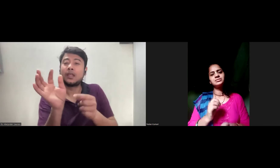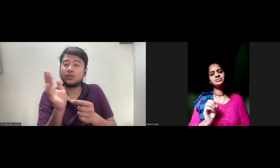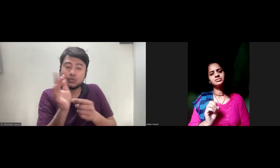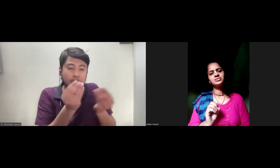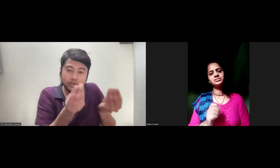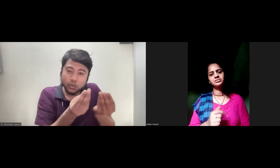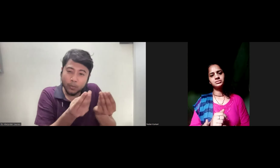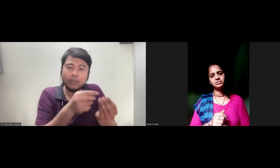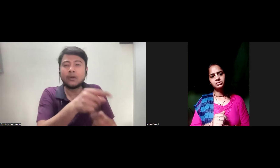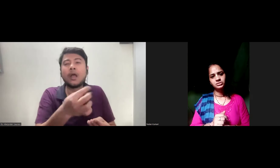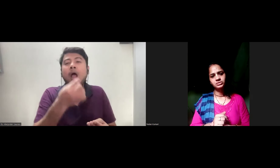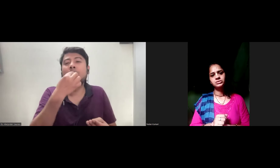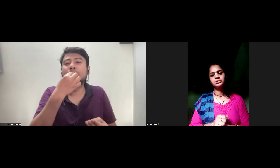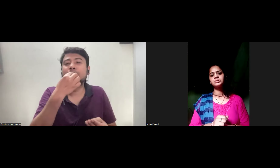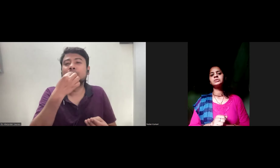sand.